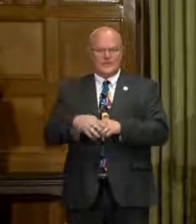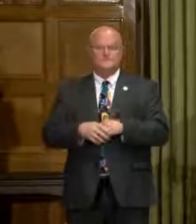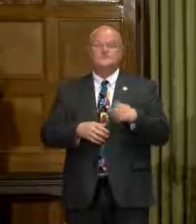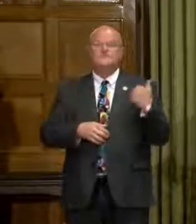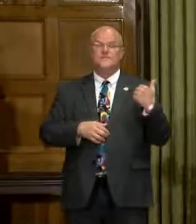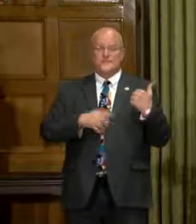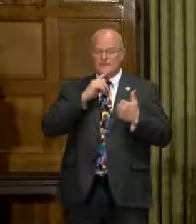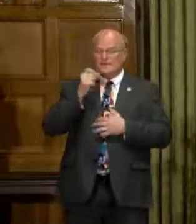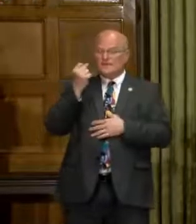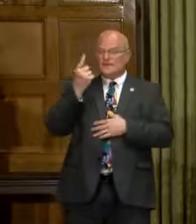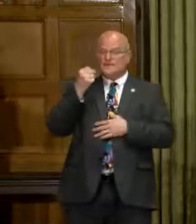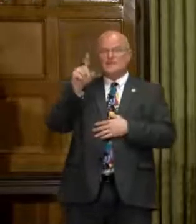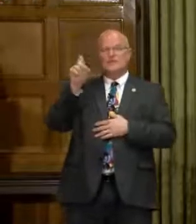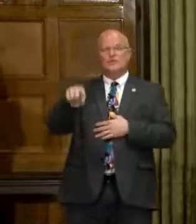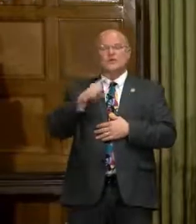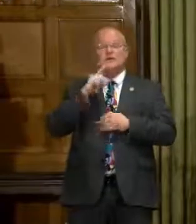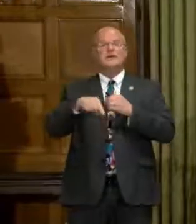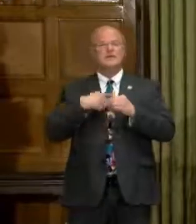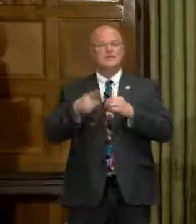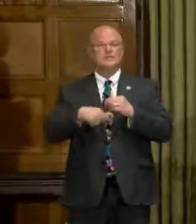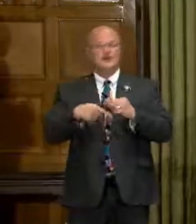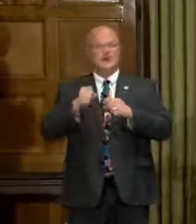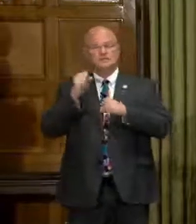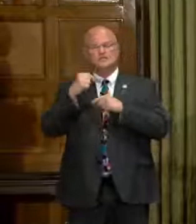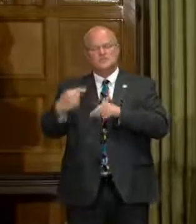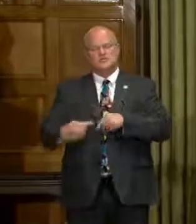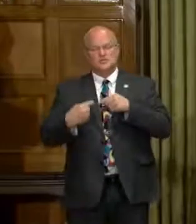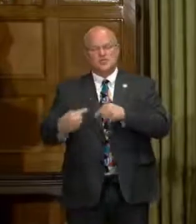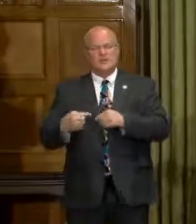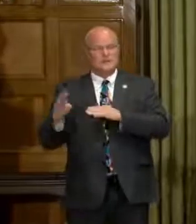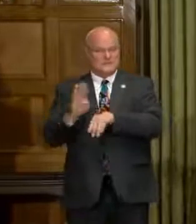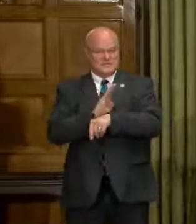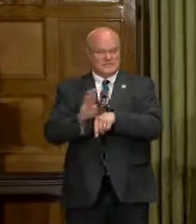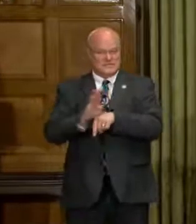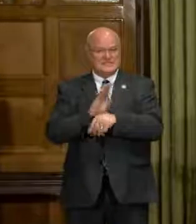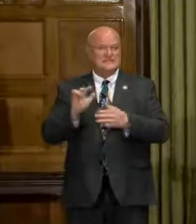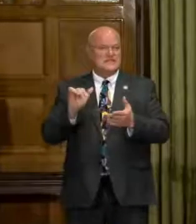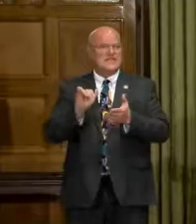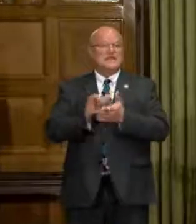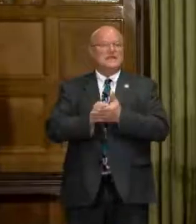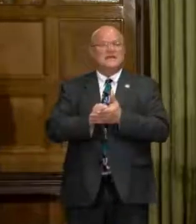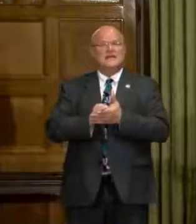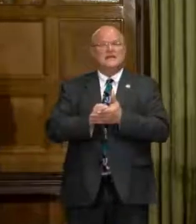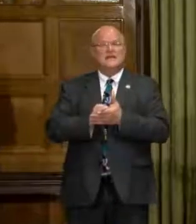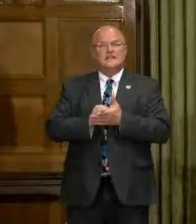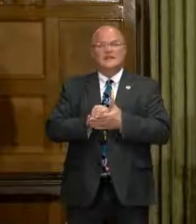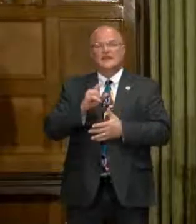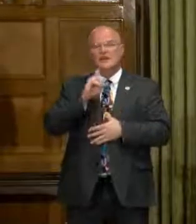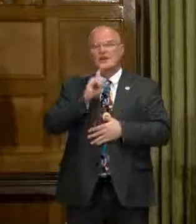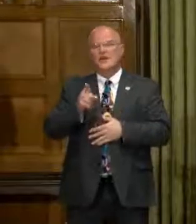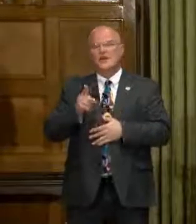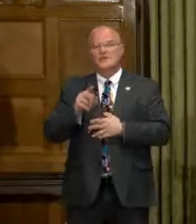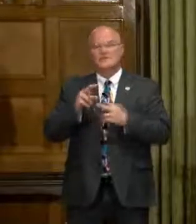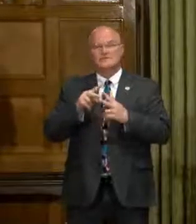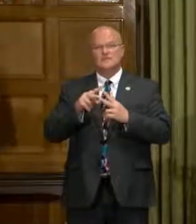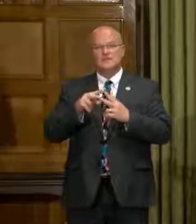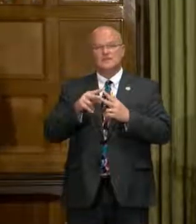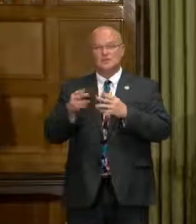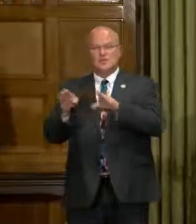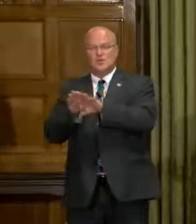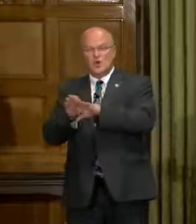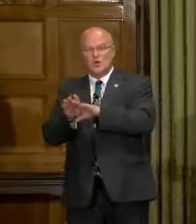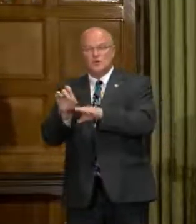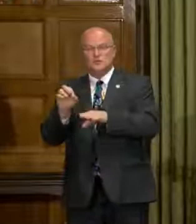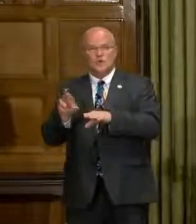Well, we certainly understand. The question is about struggling businesses that are either